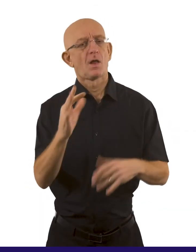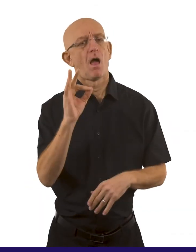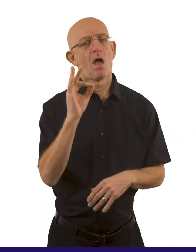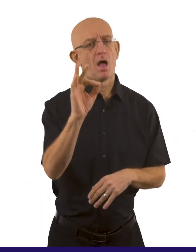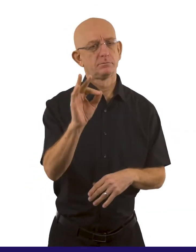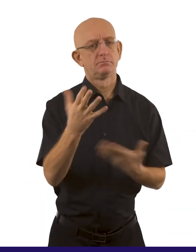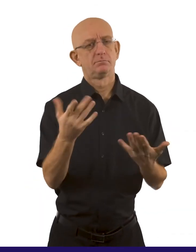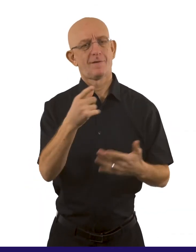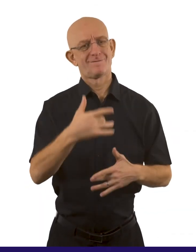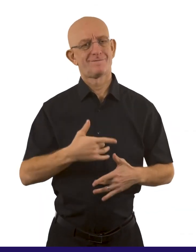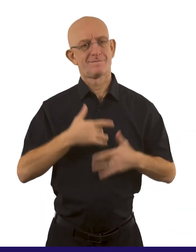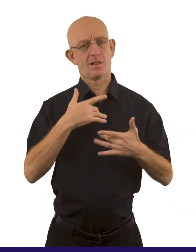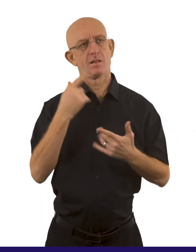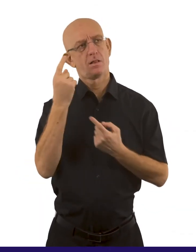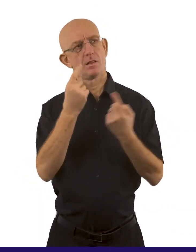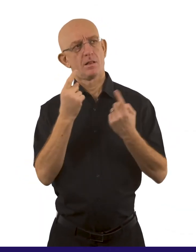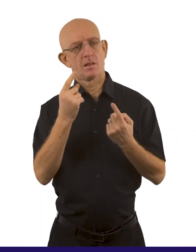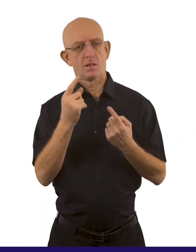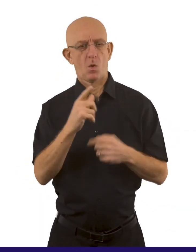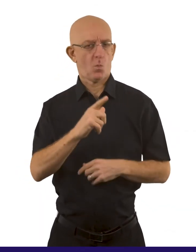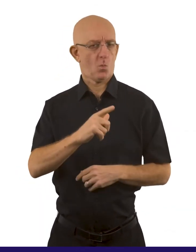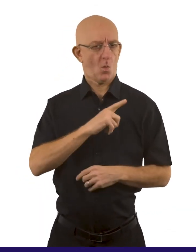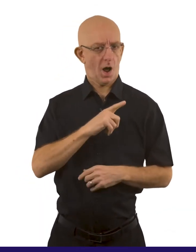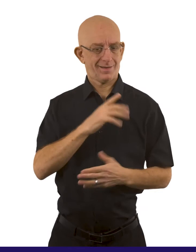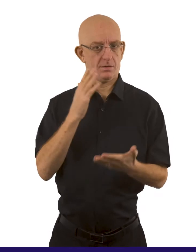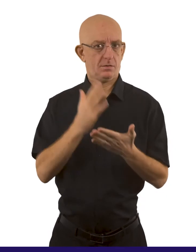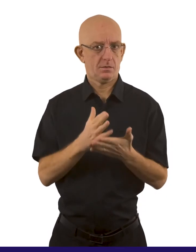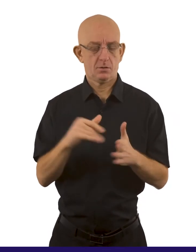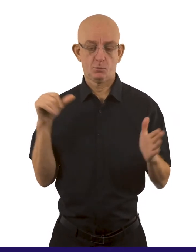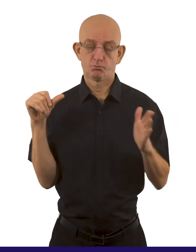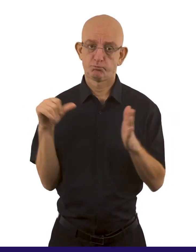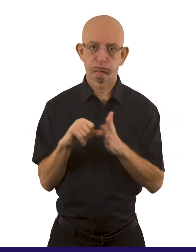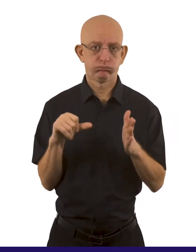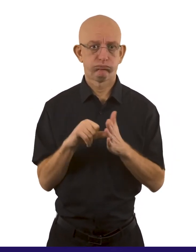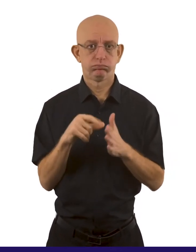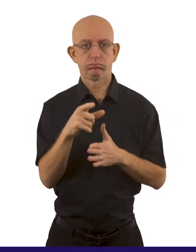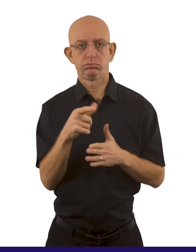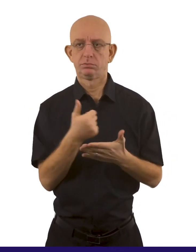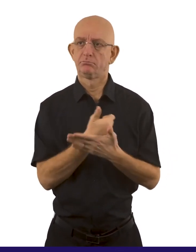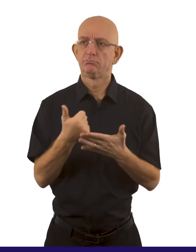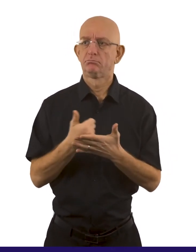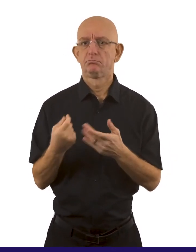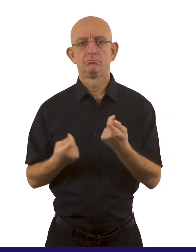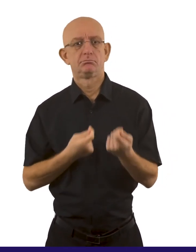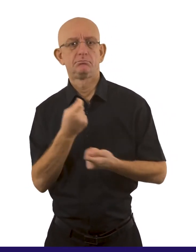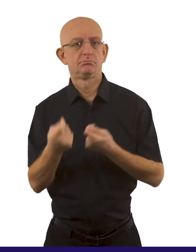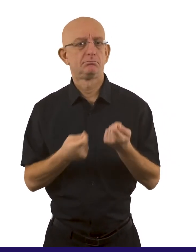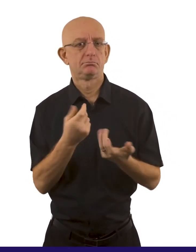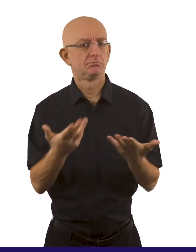Question 29. What do you consider to be the main reasons it was difficult to pay your usual living